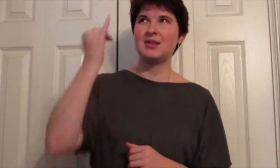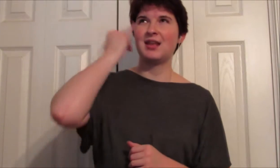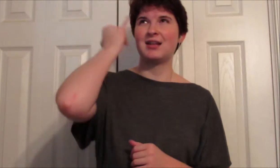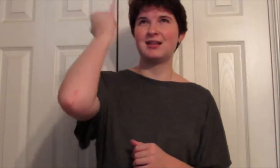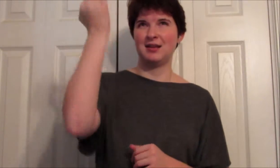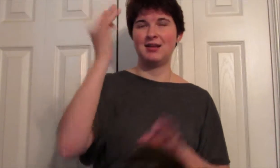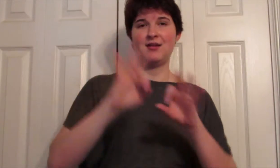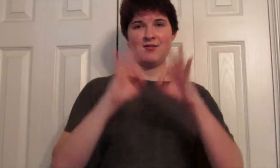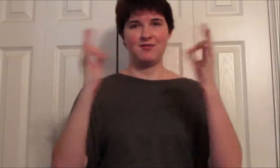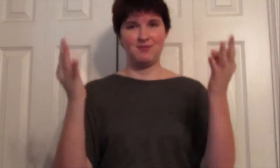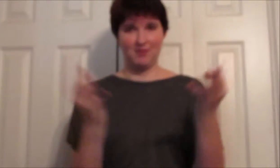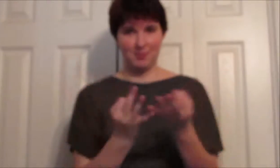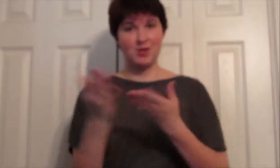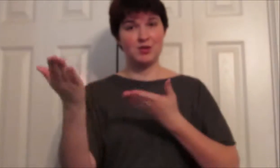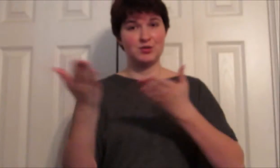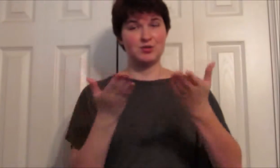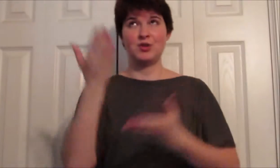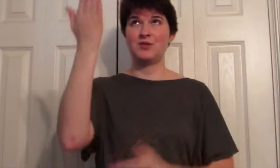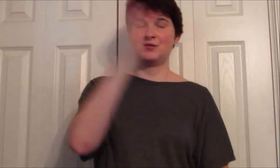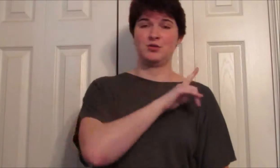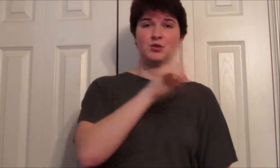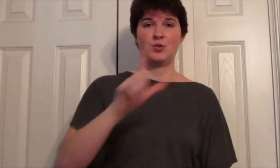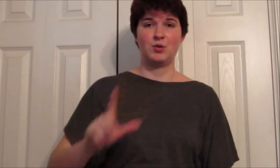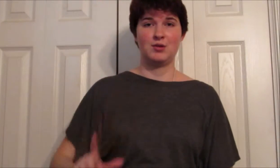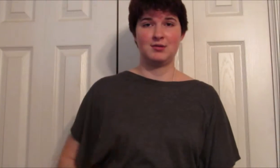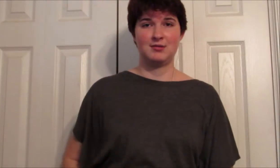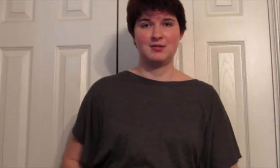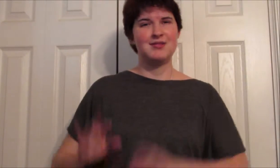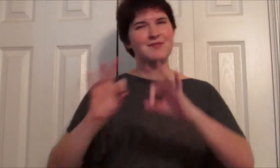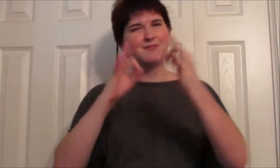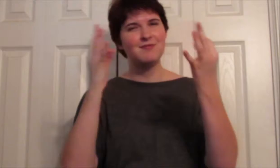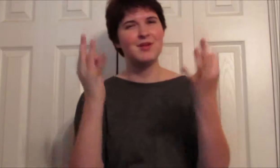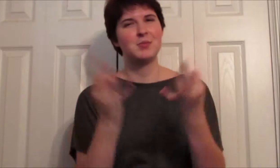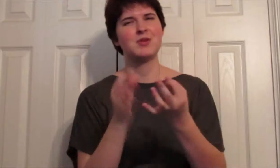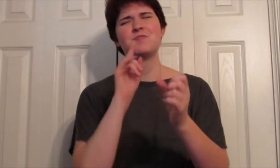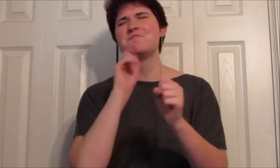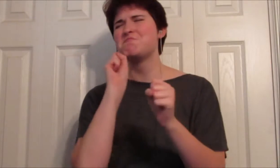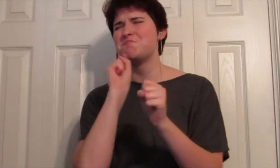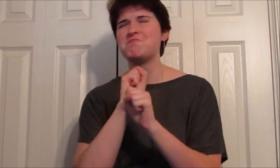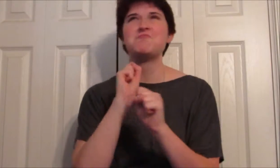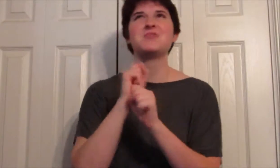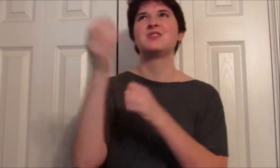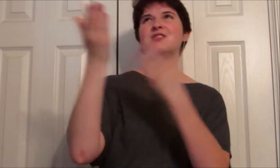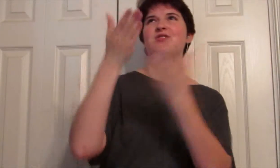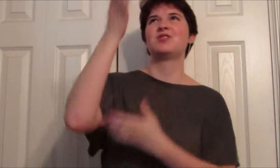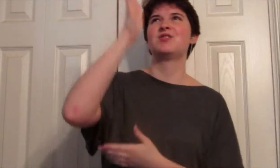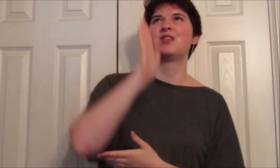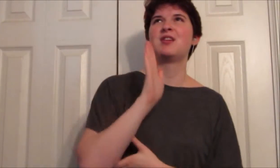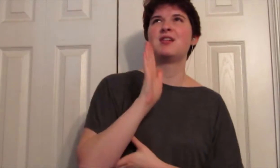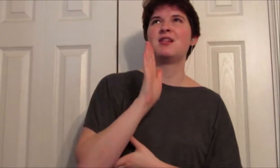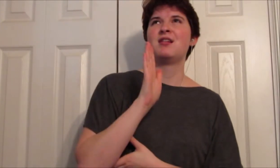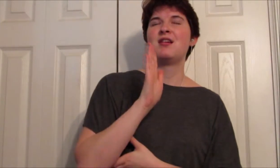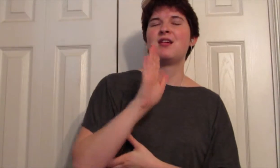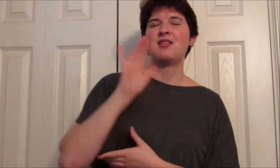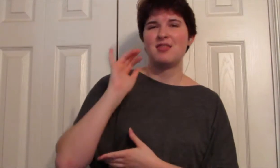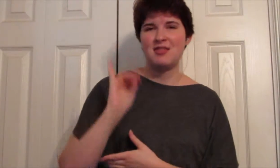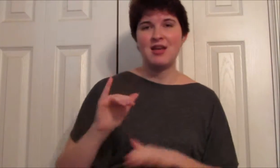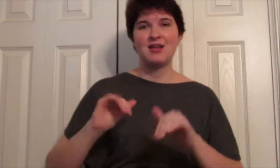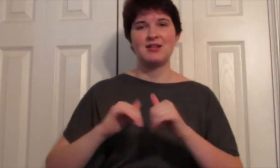the idea of a family that serves the Lord, a family that really does serve God, that is how you build